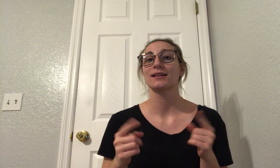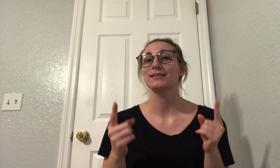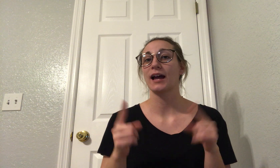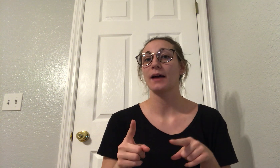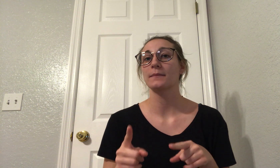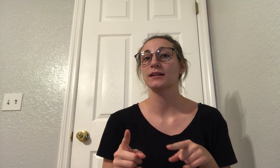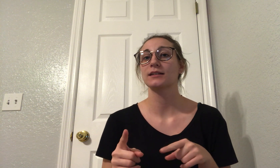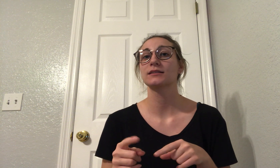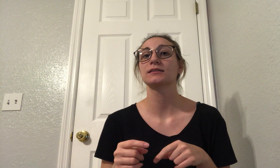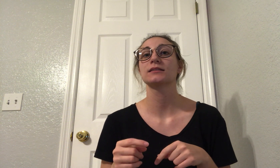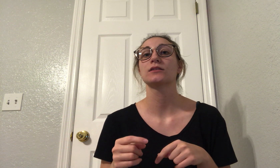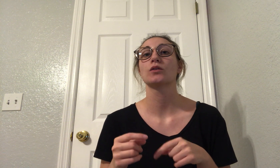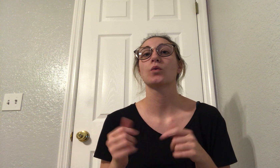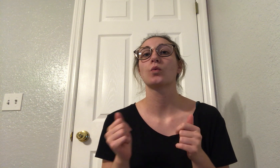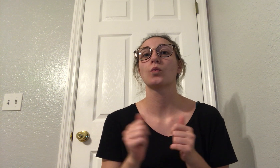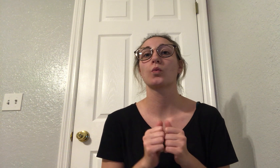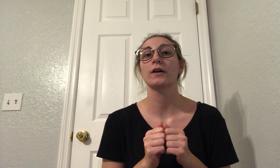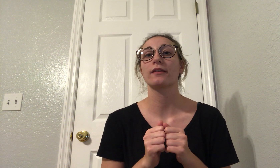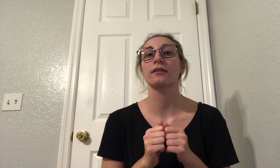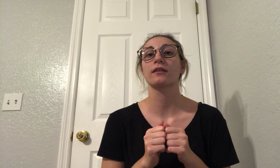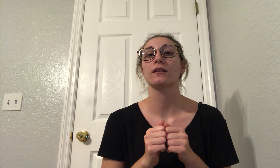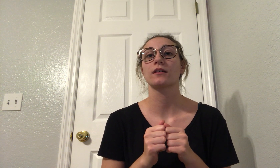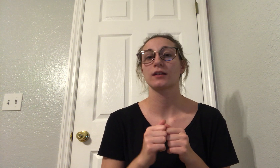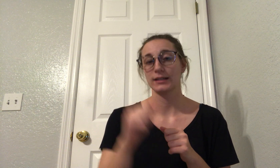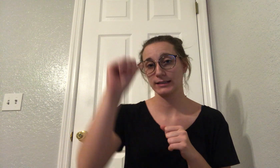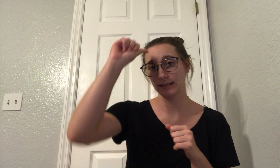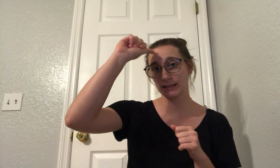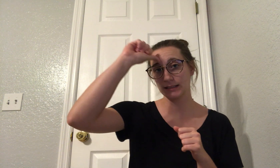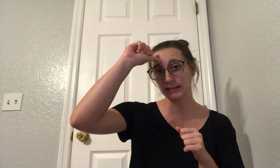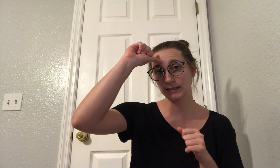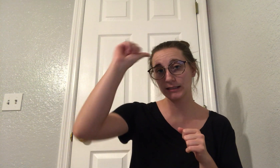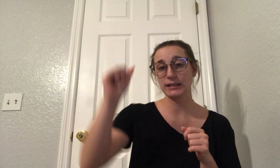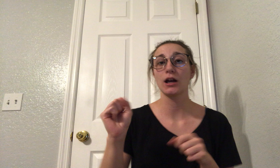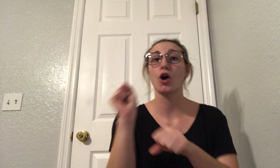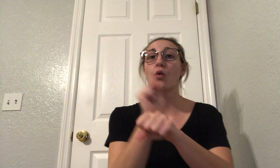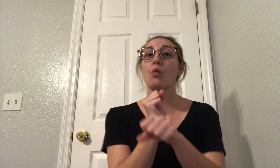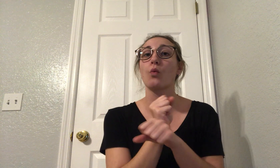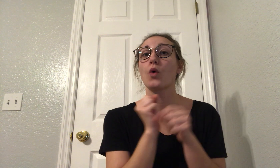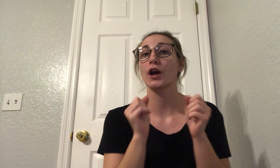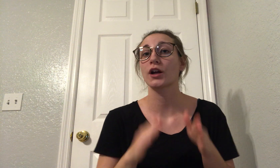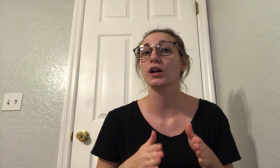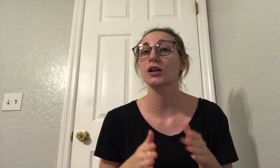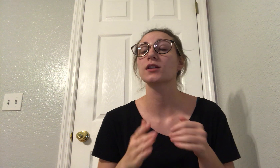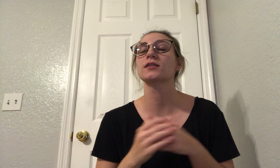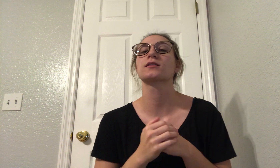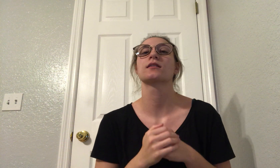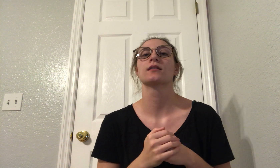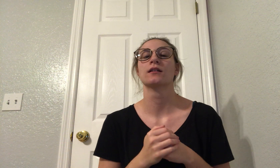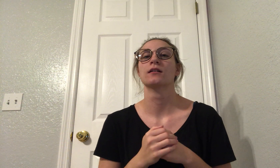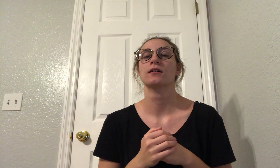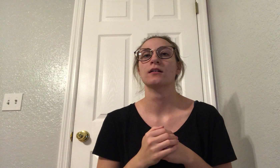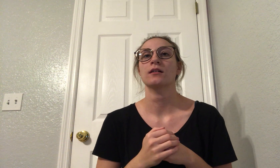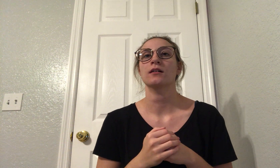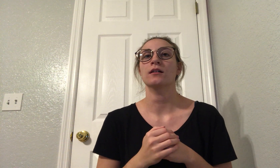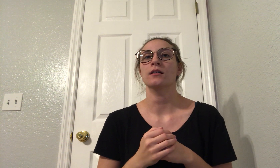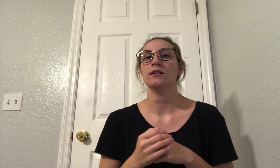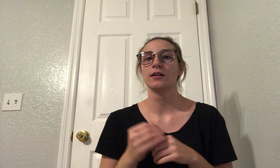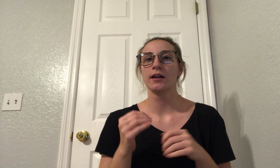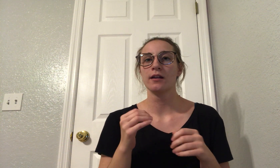workers in India into 3 groups. Real simple, those who received treatments to increase their nighttime sleep. They weren't sleeping very well at